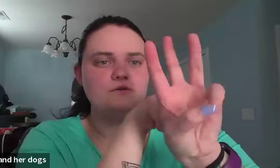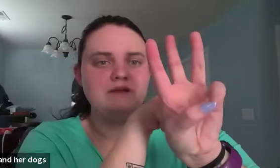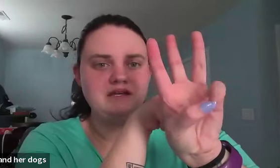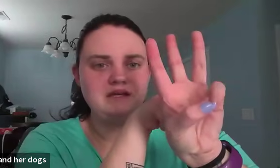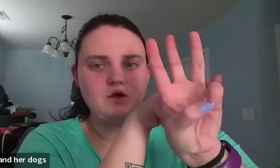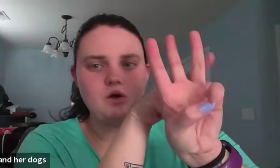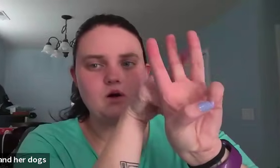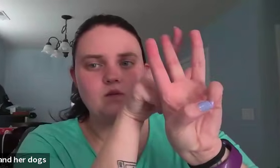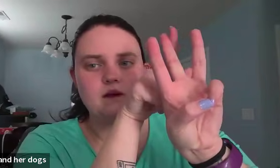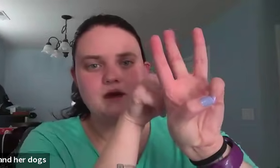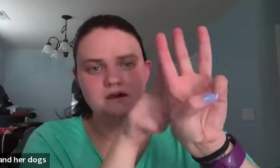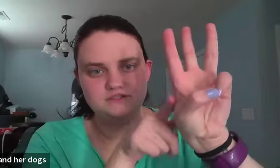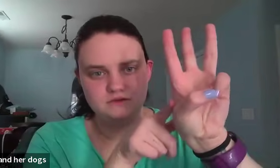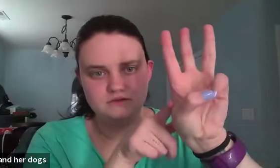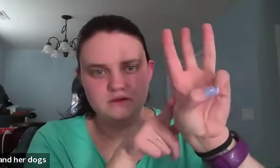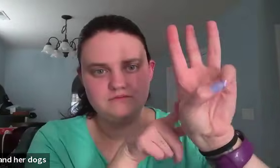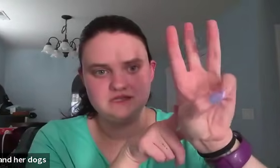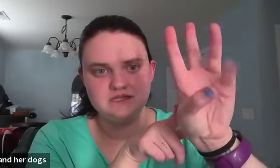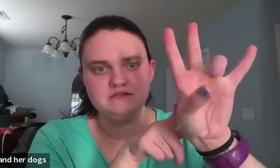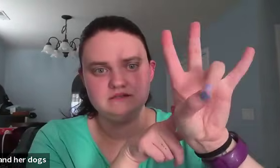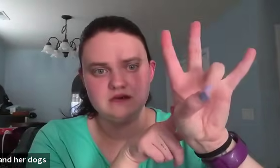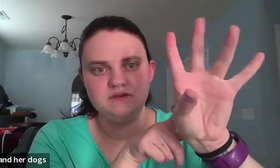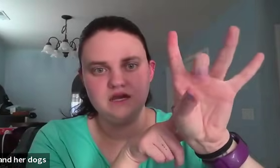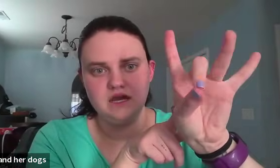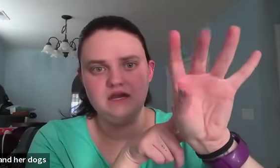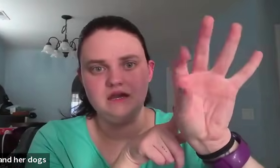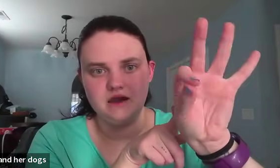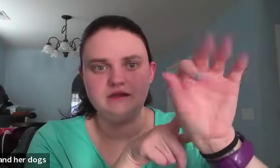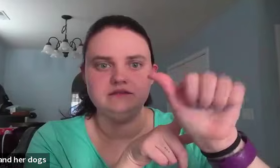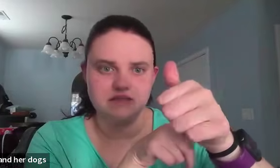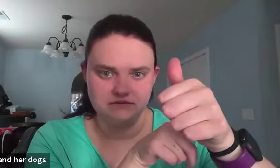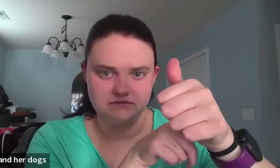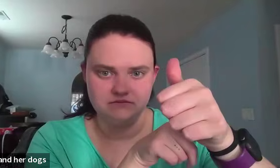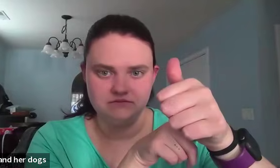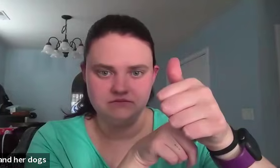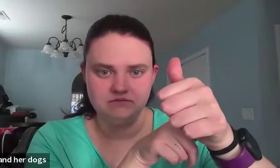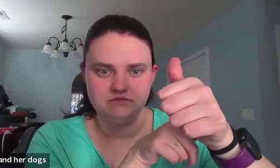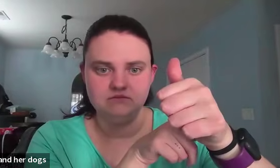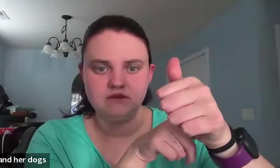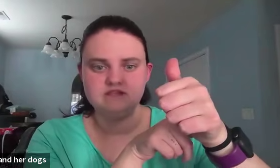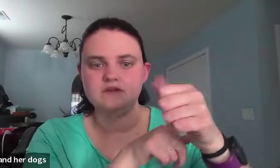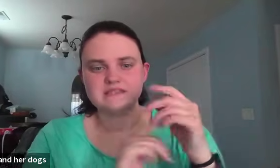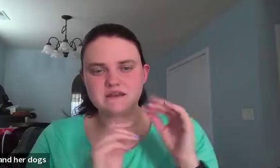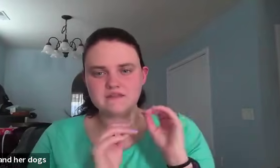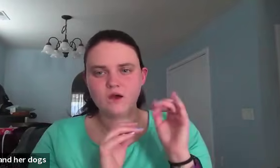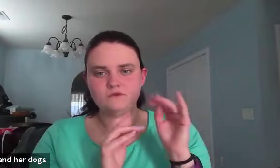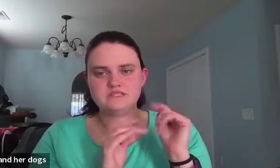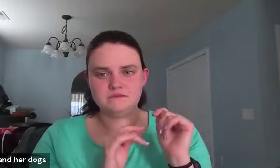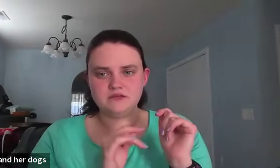from your pinky all the way back to your thumb. 6, 7, 8, 9, 10. Okay, so that's kind of like the helpful